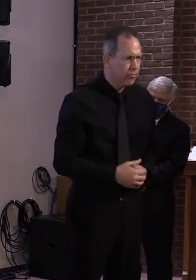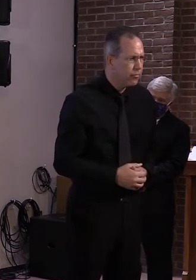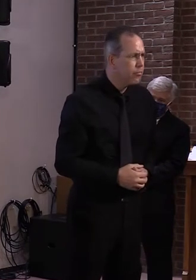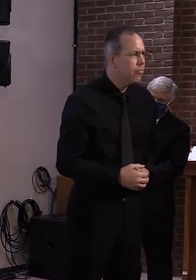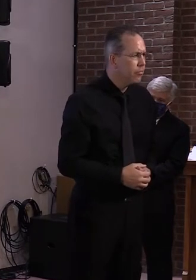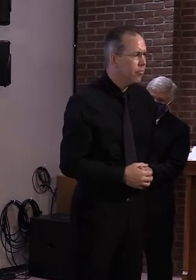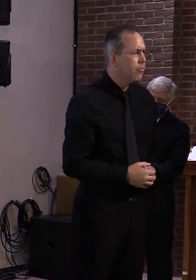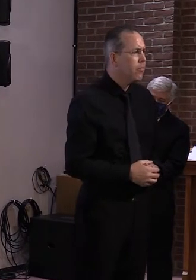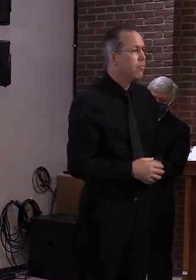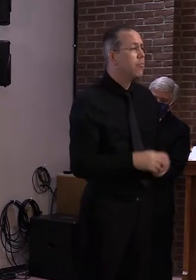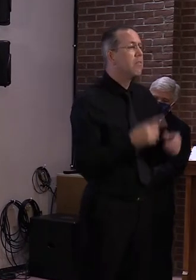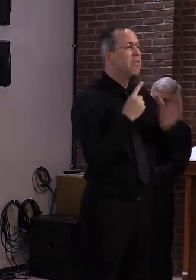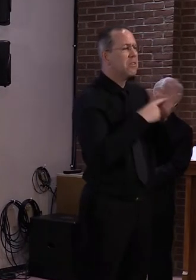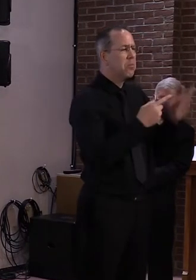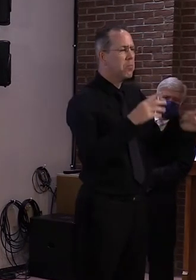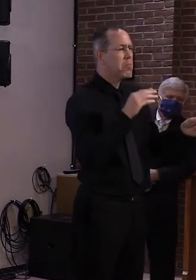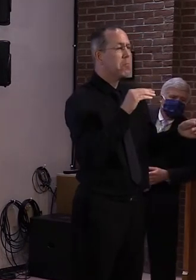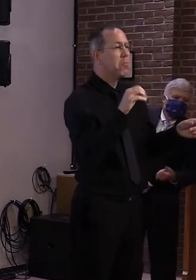data entry.